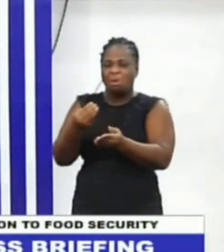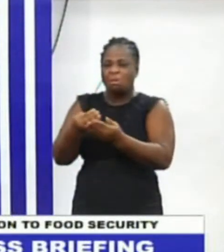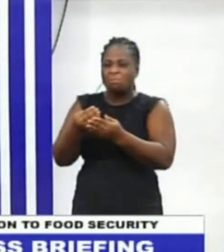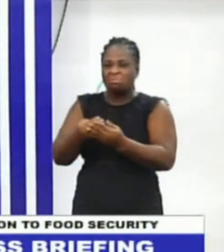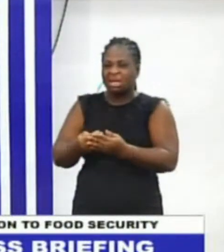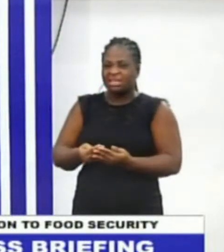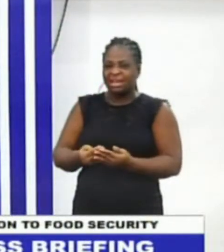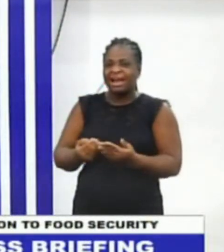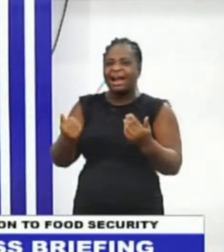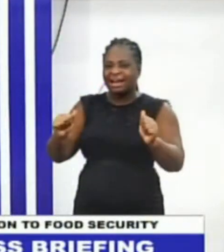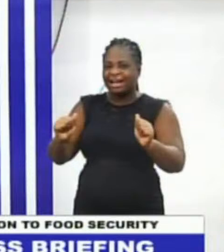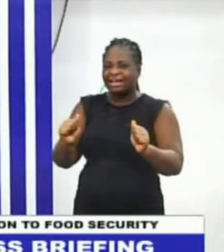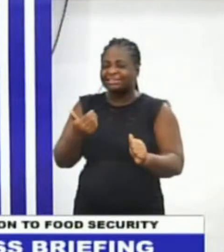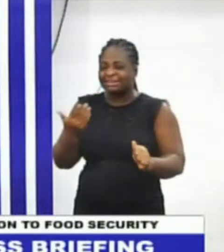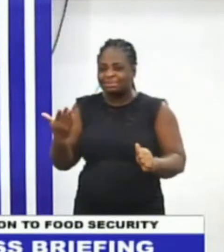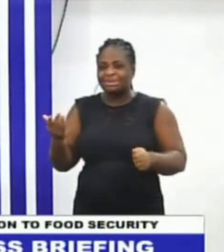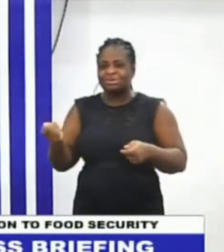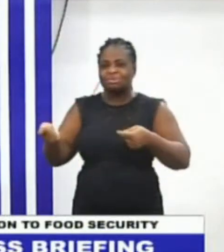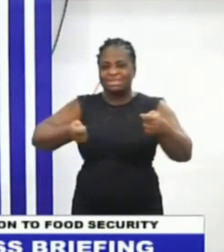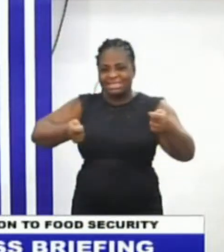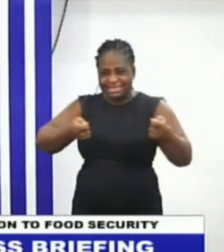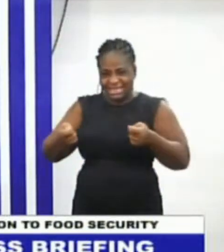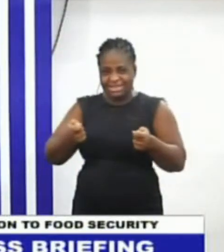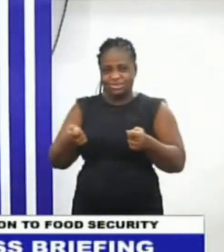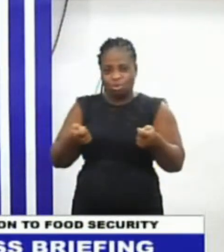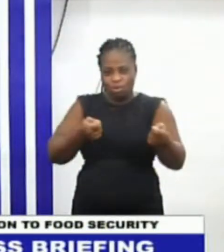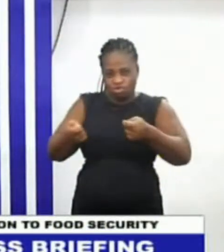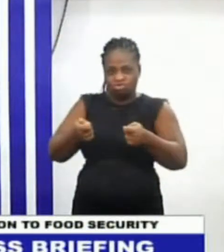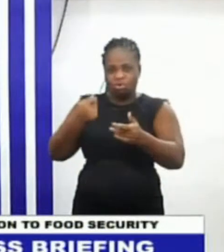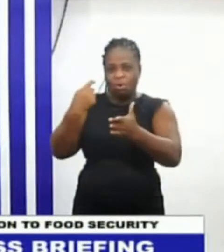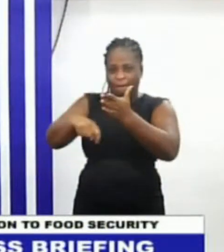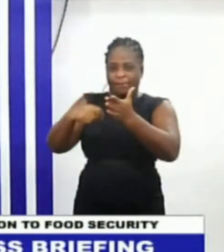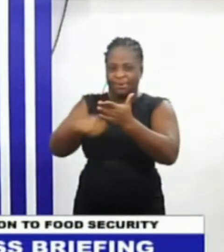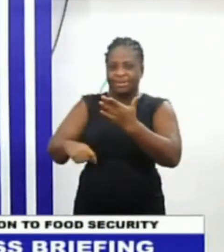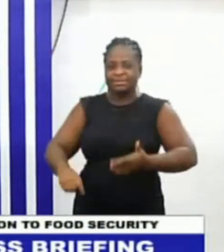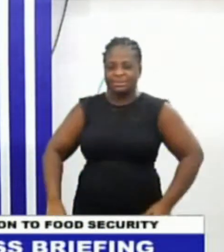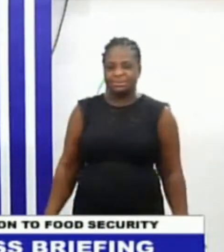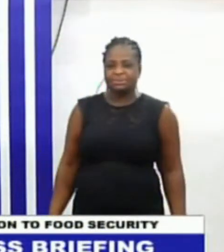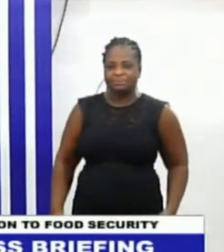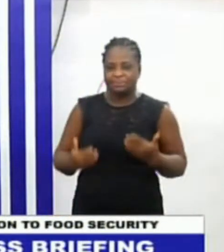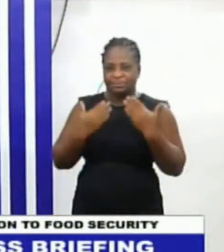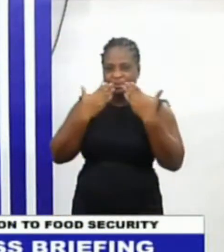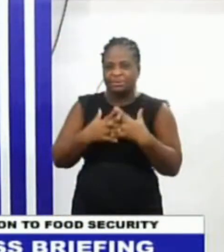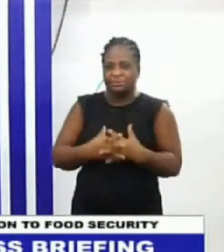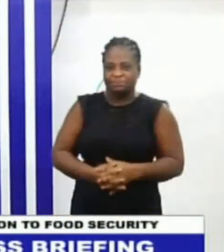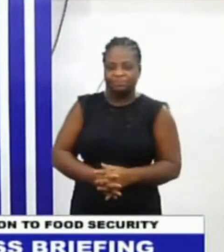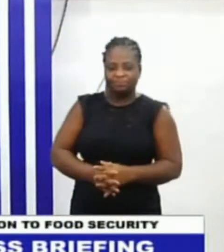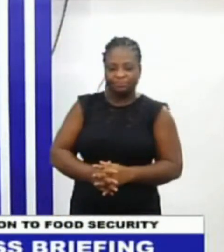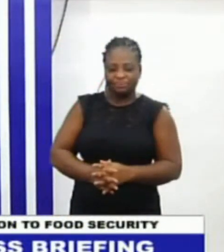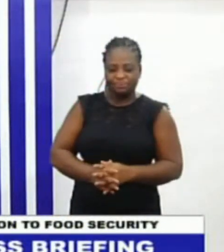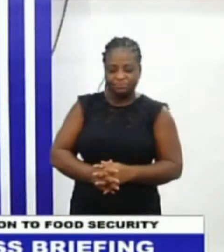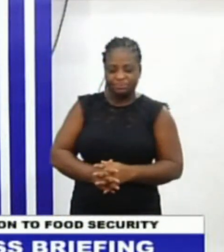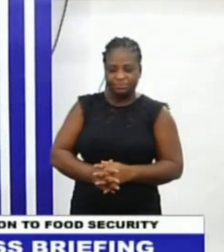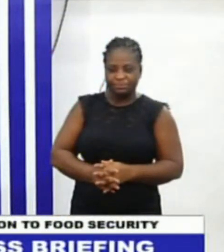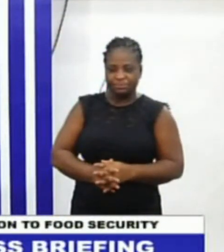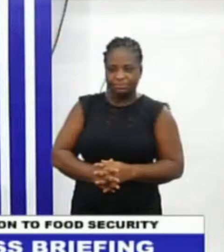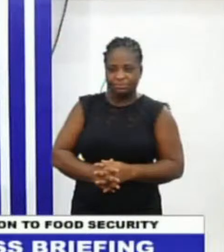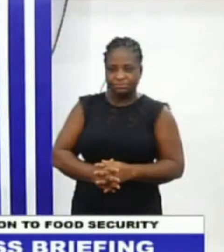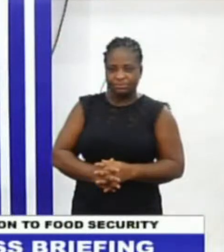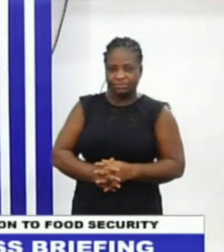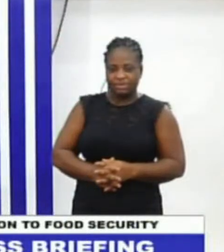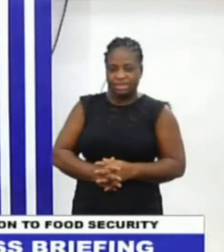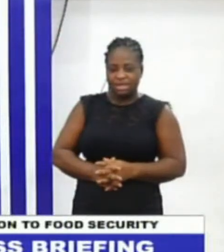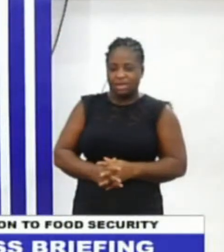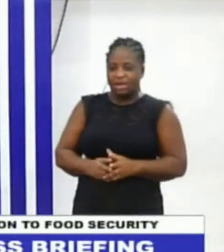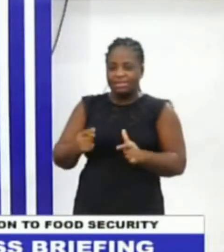anything be done to can control anything- prices? Exactly, that's the question. Okay. Thank you. Honorable Minister, about 4 major questions. The